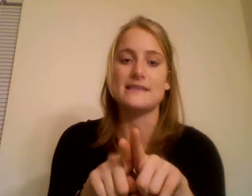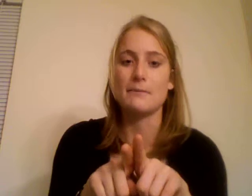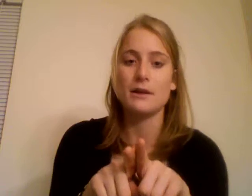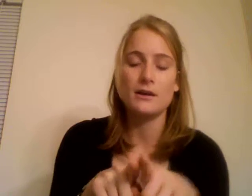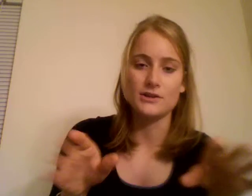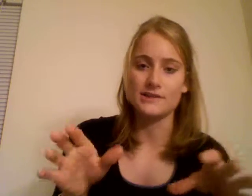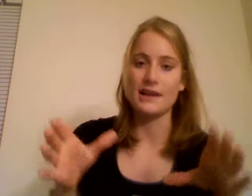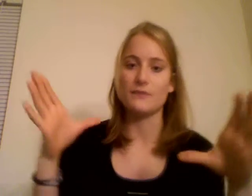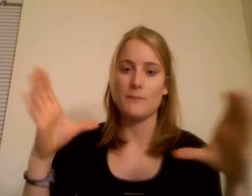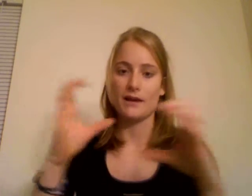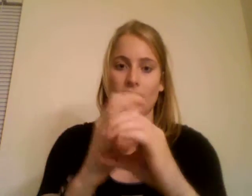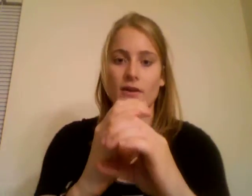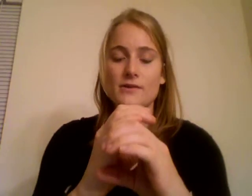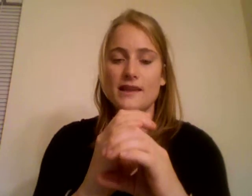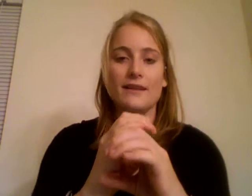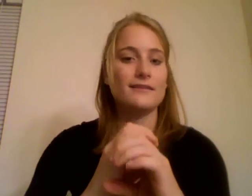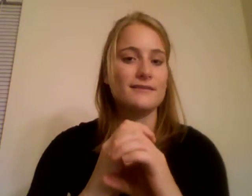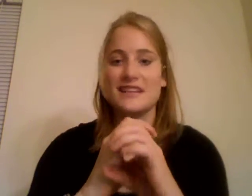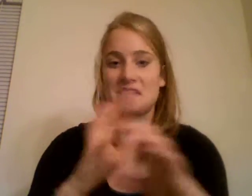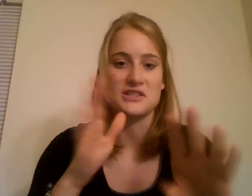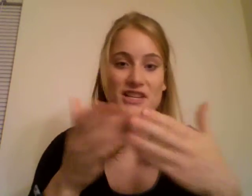same. Just like if you magnify the coastline, it doesn't change it.